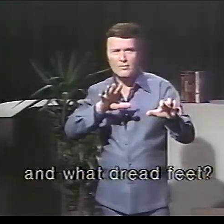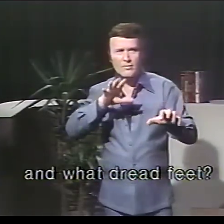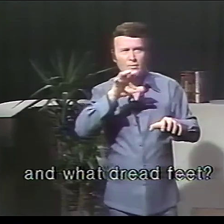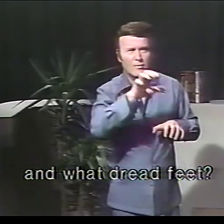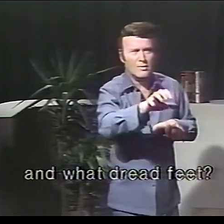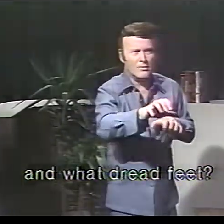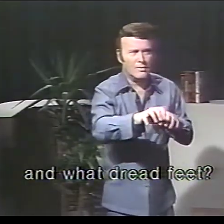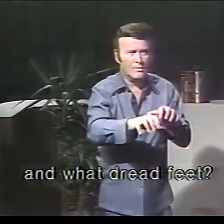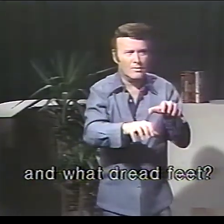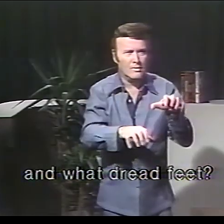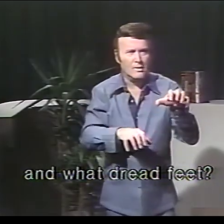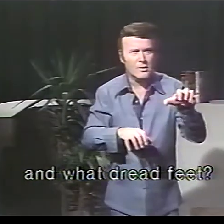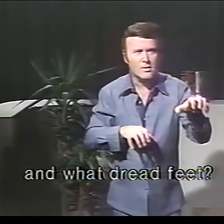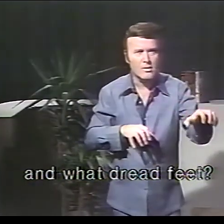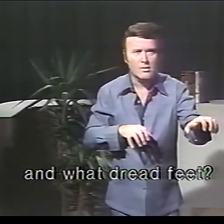and what dread feet?